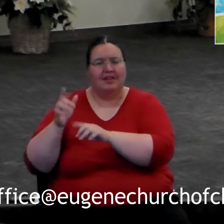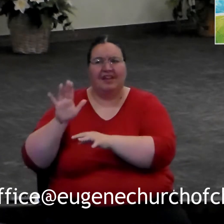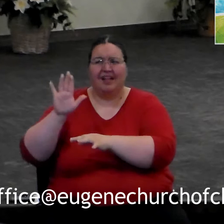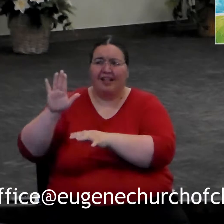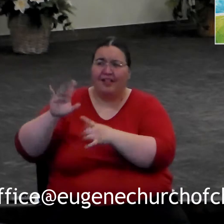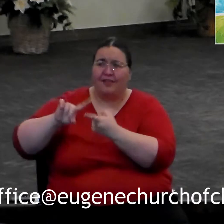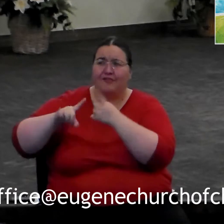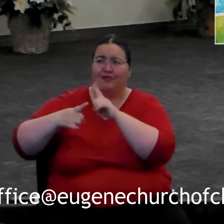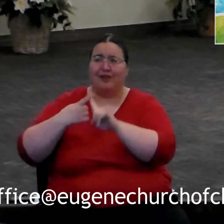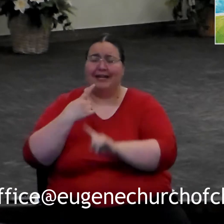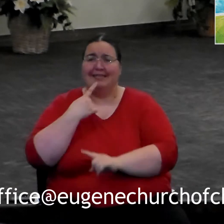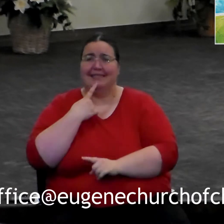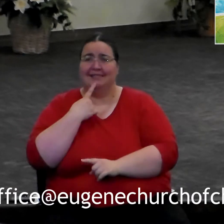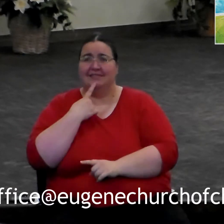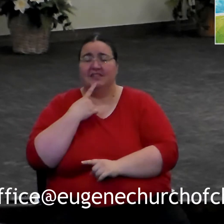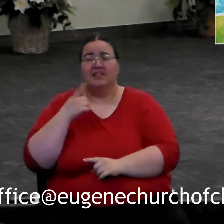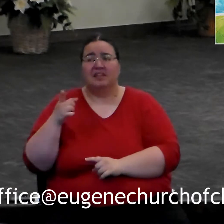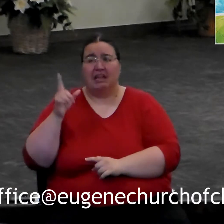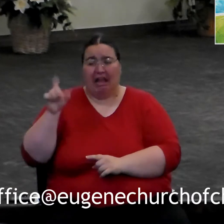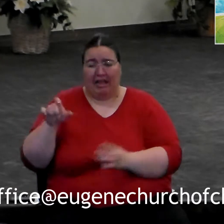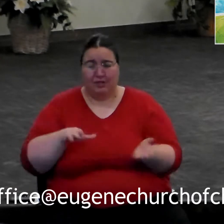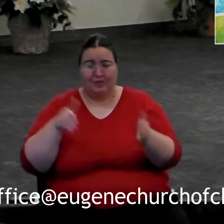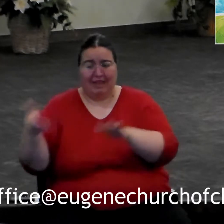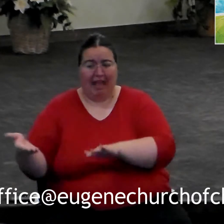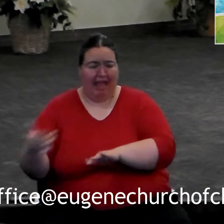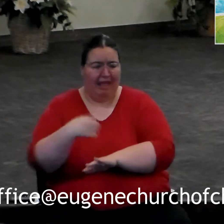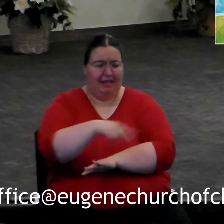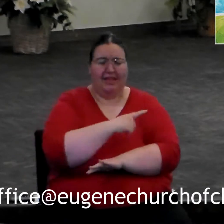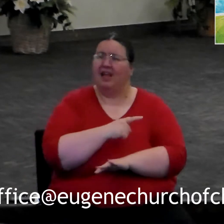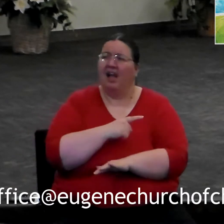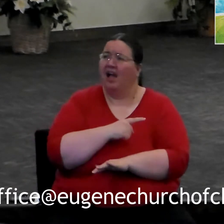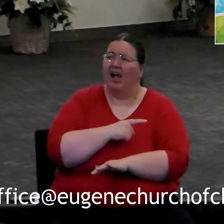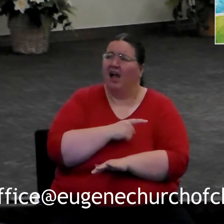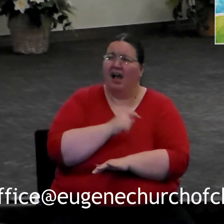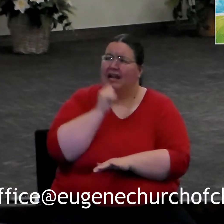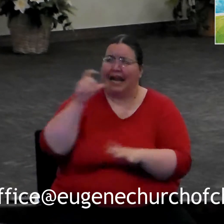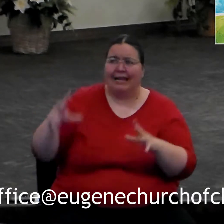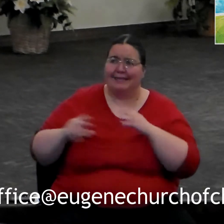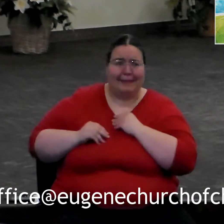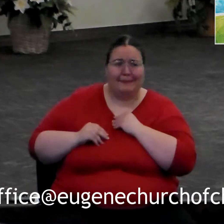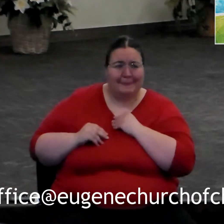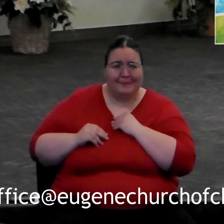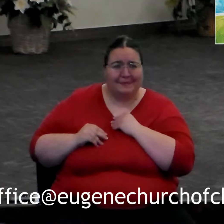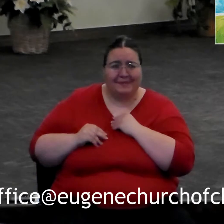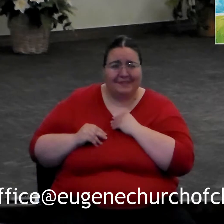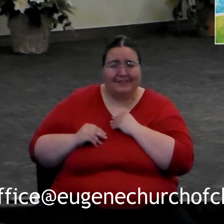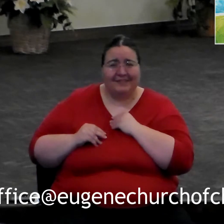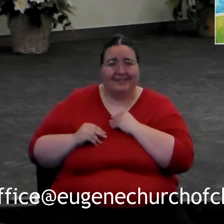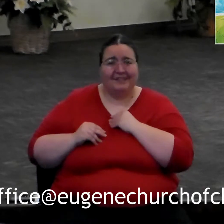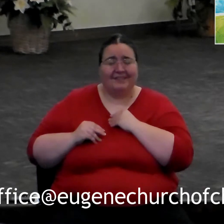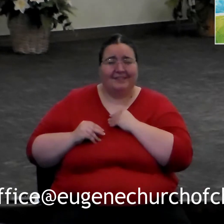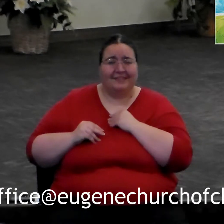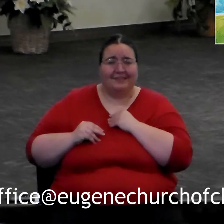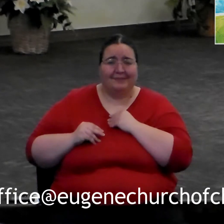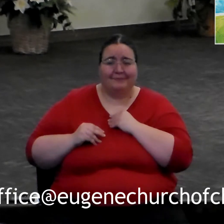And Jesus, who is going to have to suffer all this, who may be an out of this doesn't sound so bad some days,